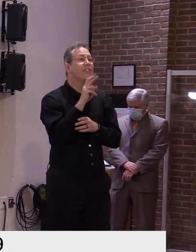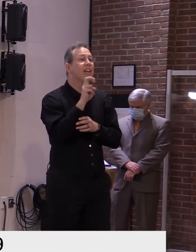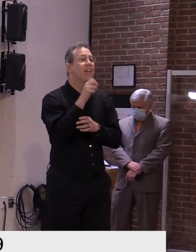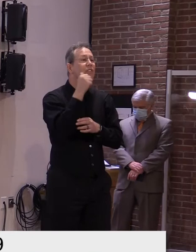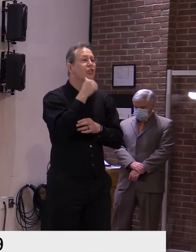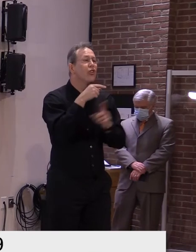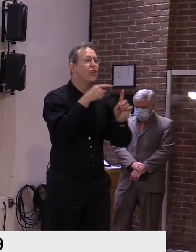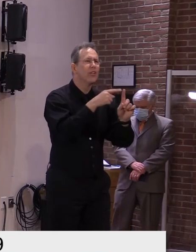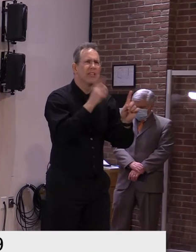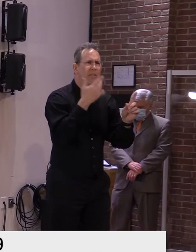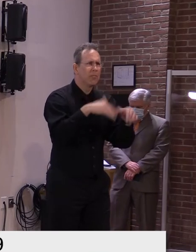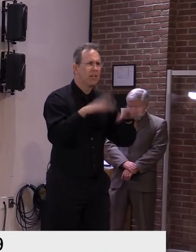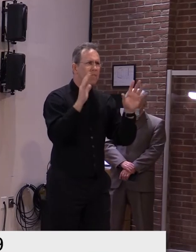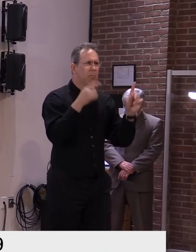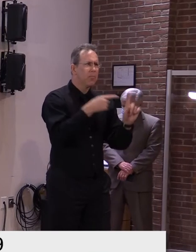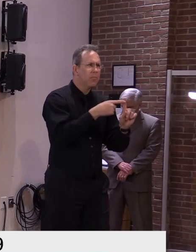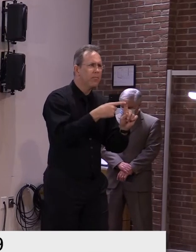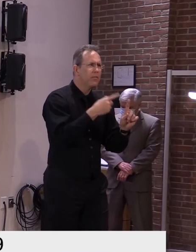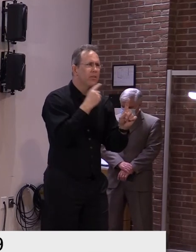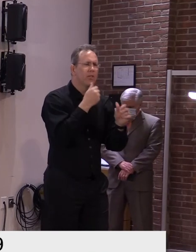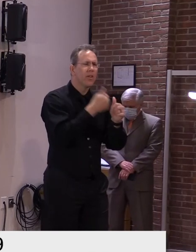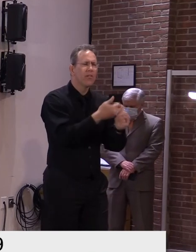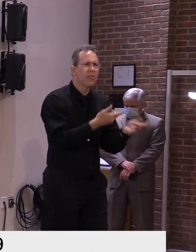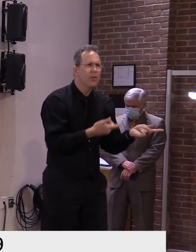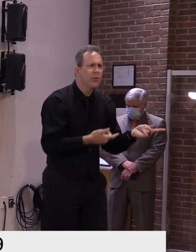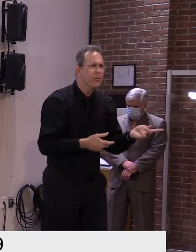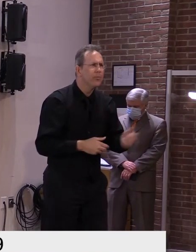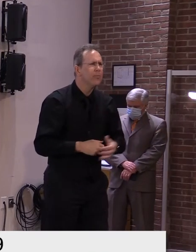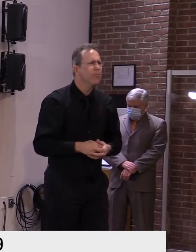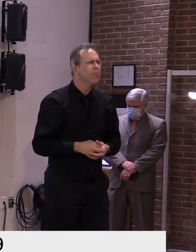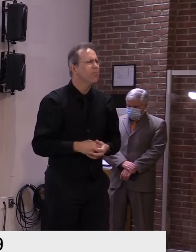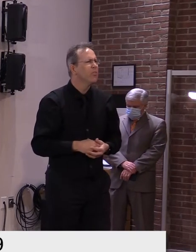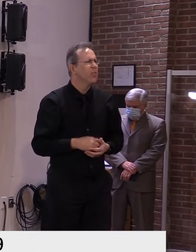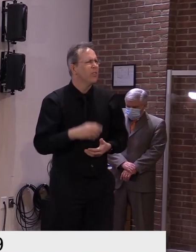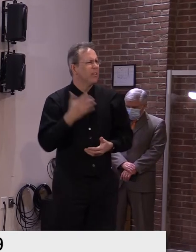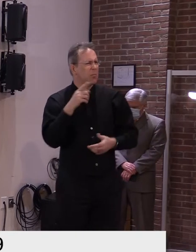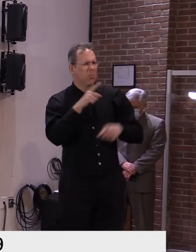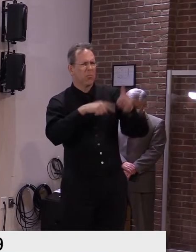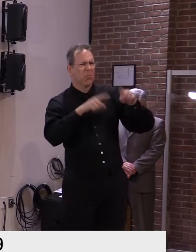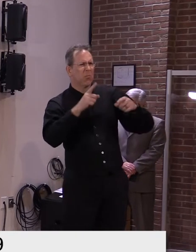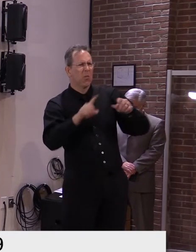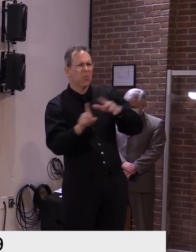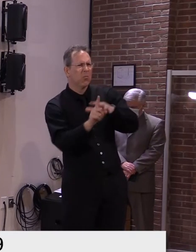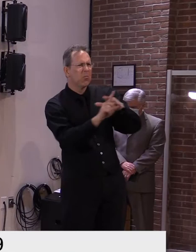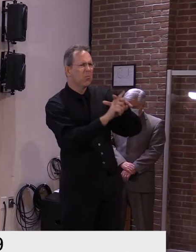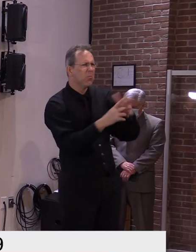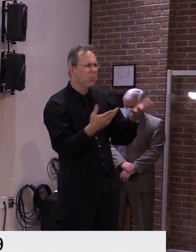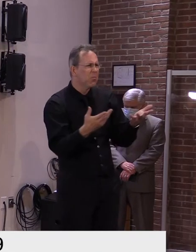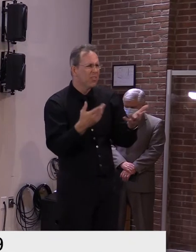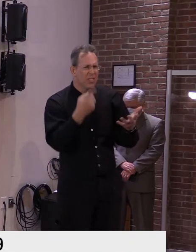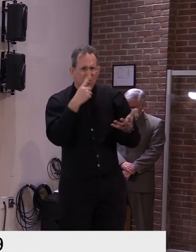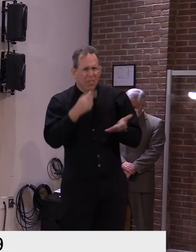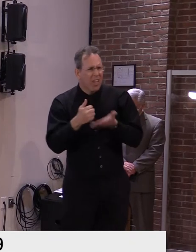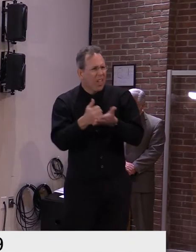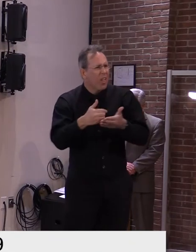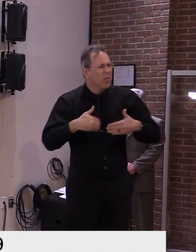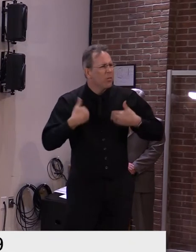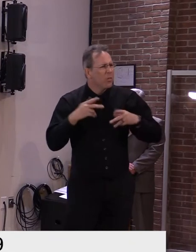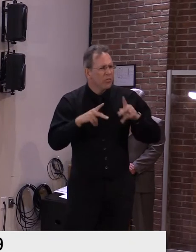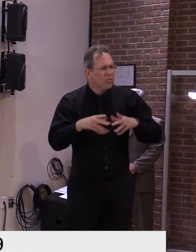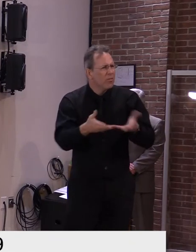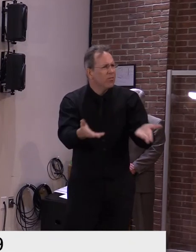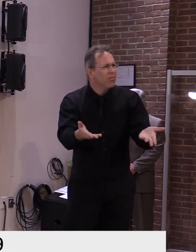I guess in light of the opening positive comments at the start of your news conference about helping youth at opening doors,